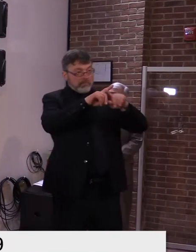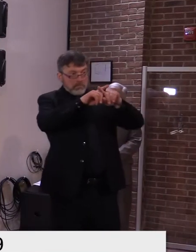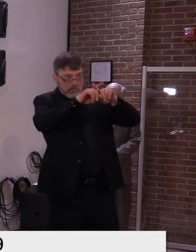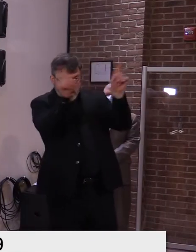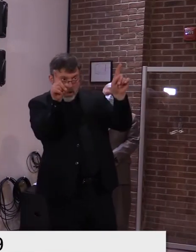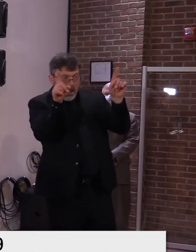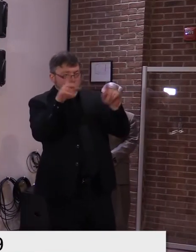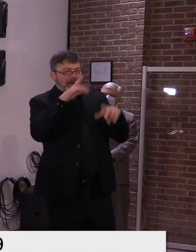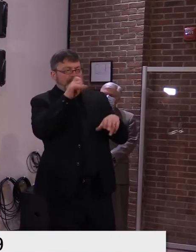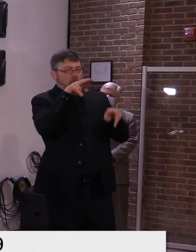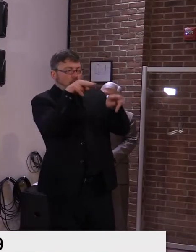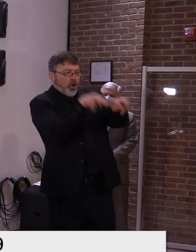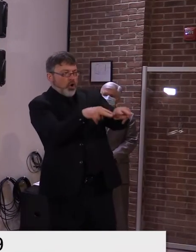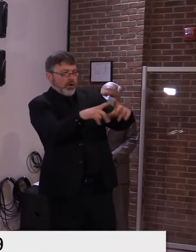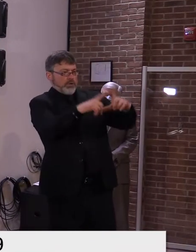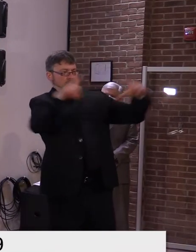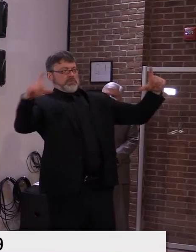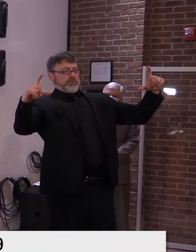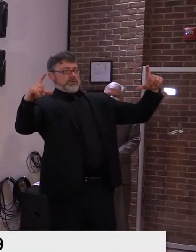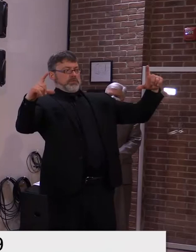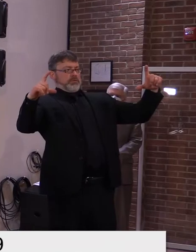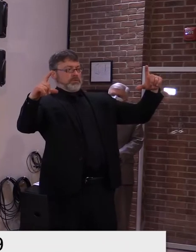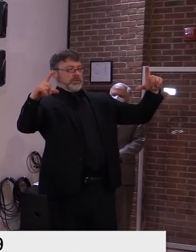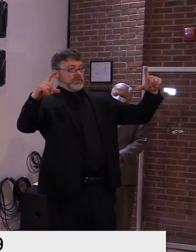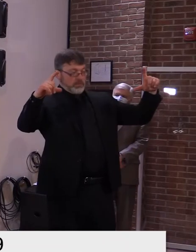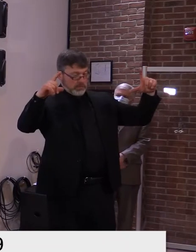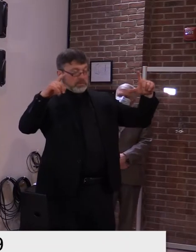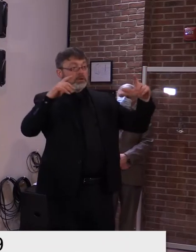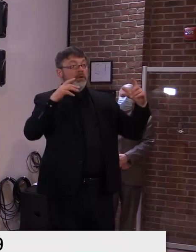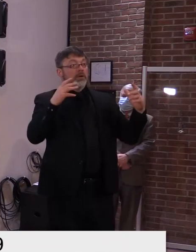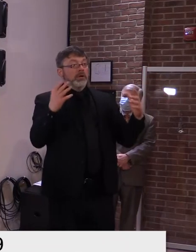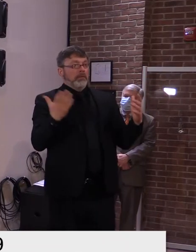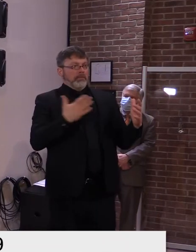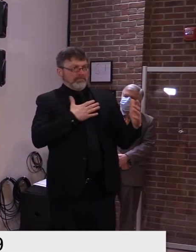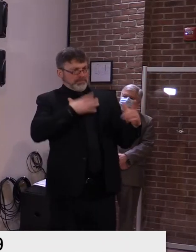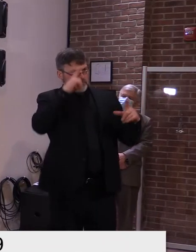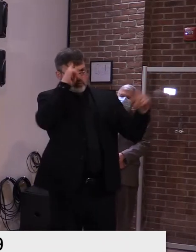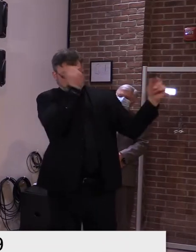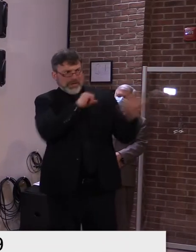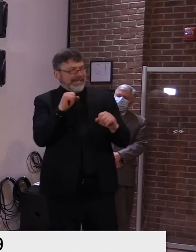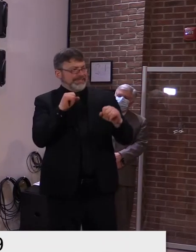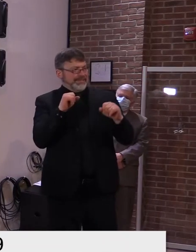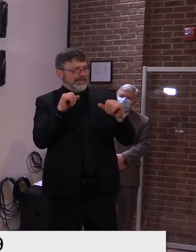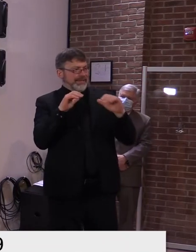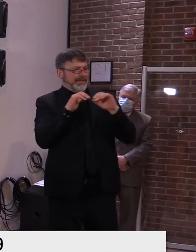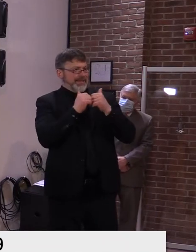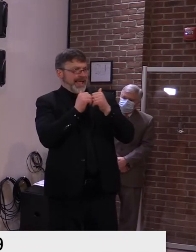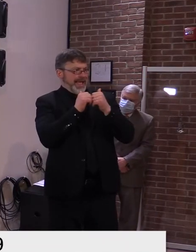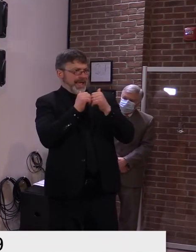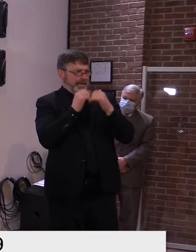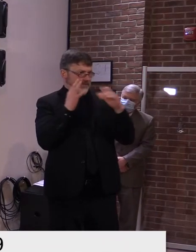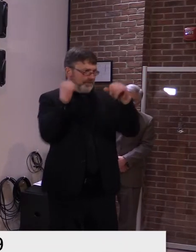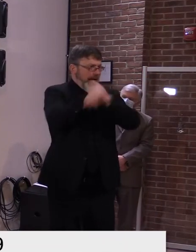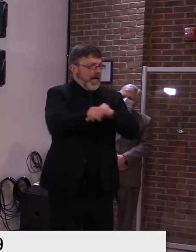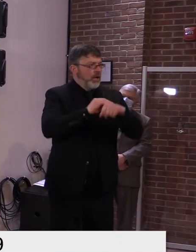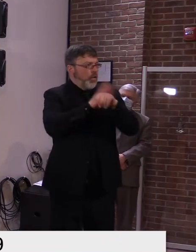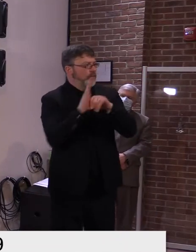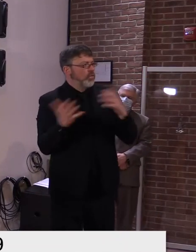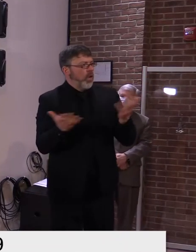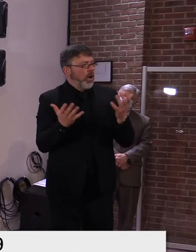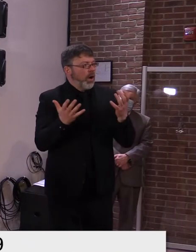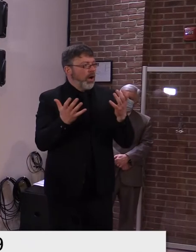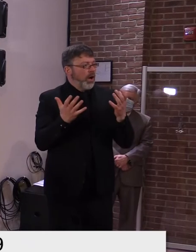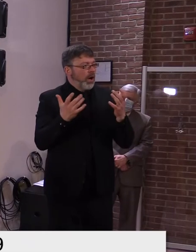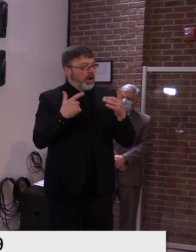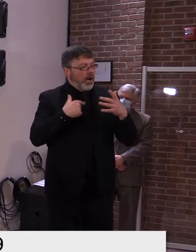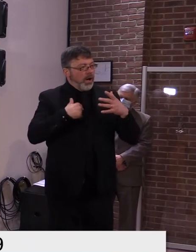what our strategy was and is. We wanted to make sure that we prevented loss of life and to reduce the impact on our